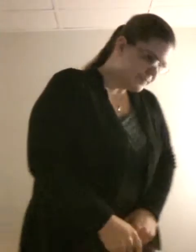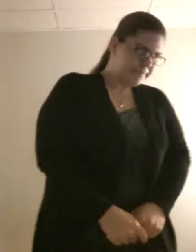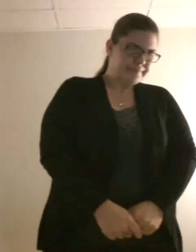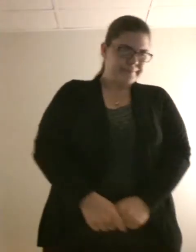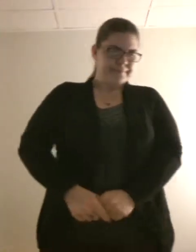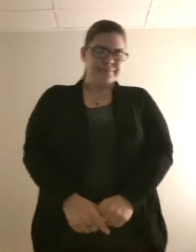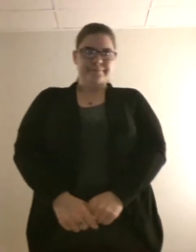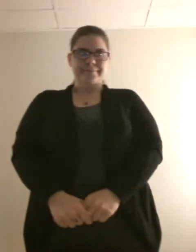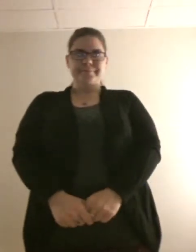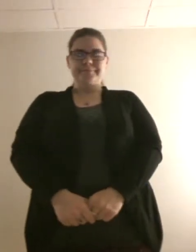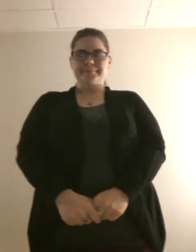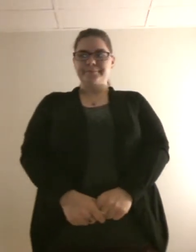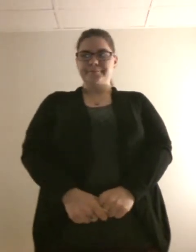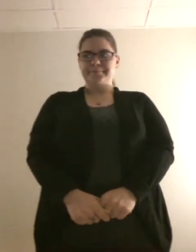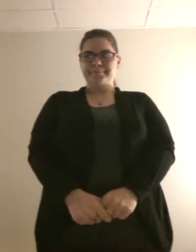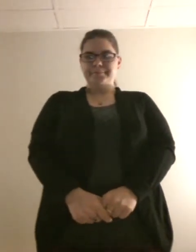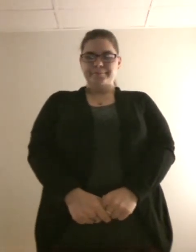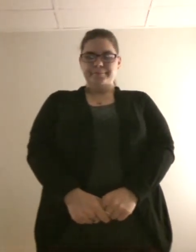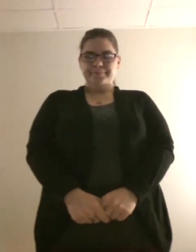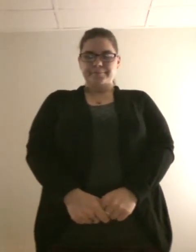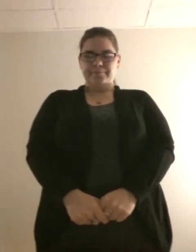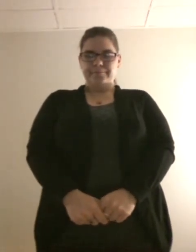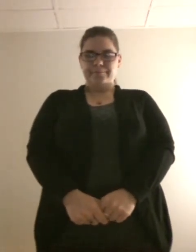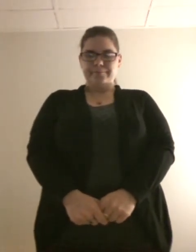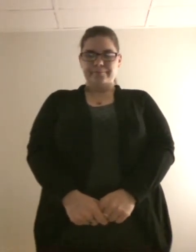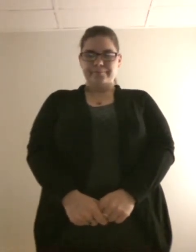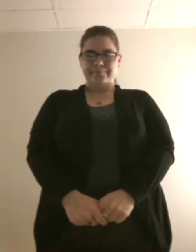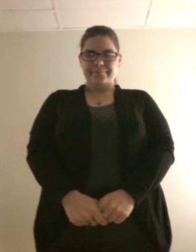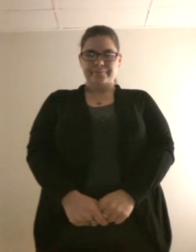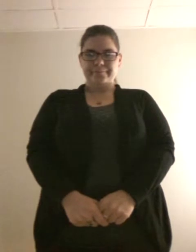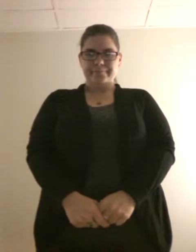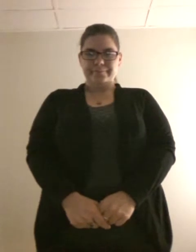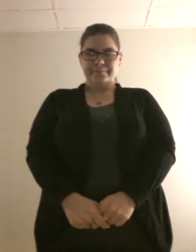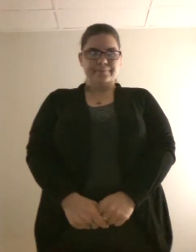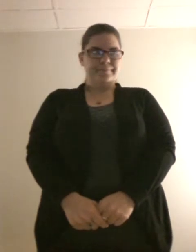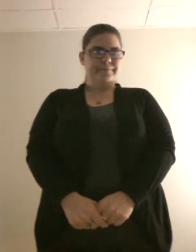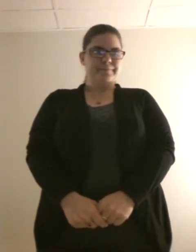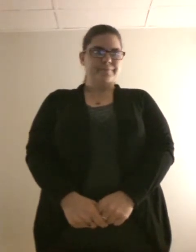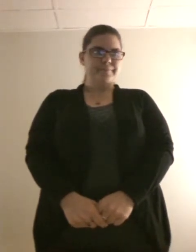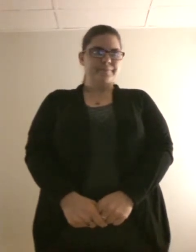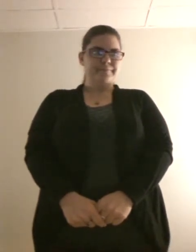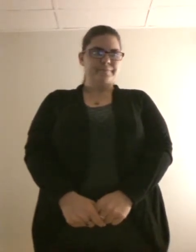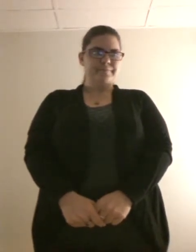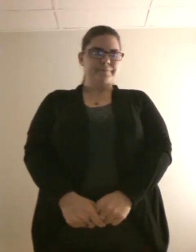art class. It is a combined upper elementary class, and they are studying Georgia O'Keeffe and abstract